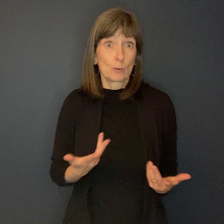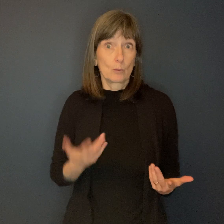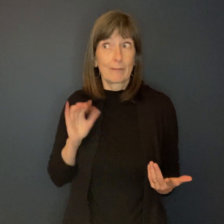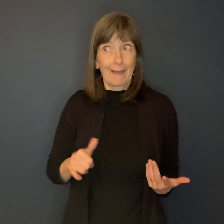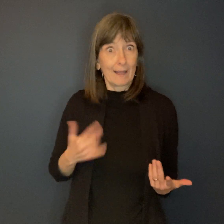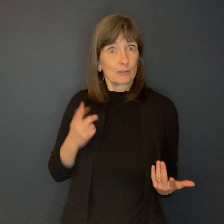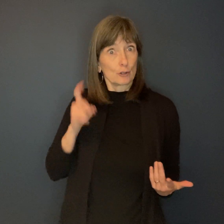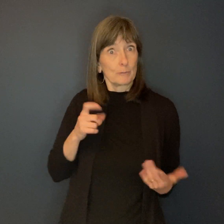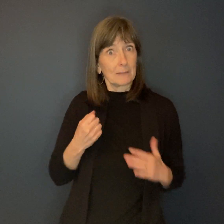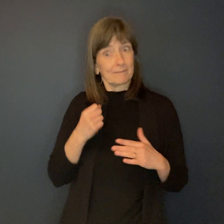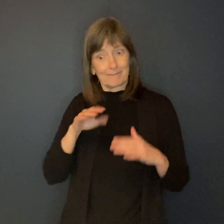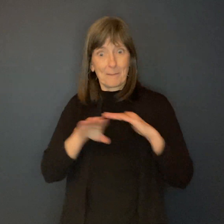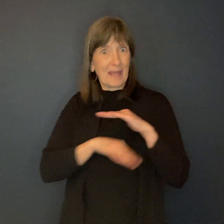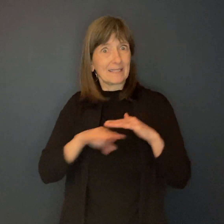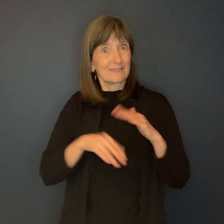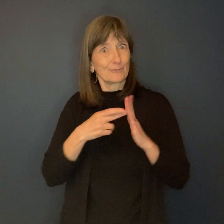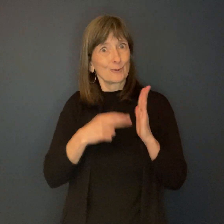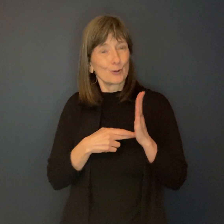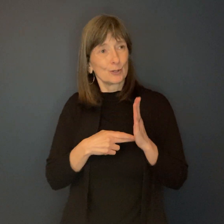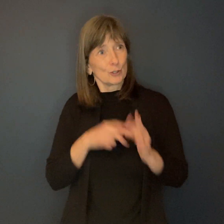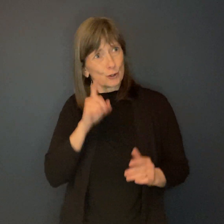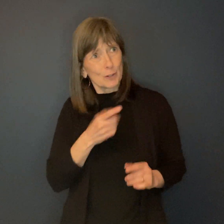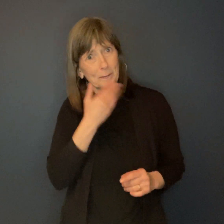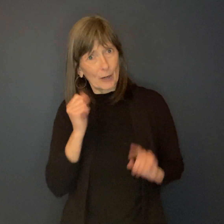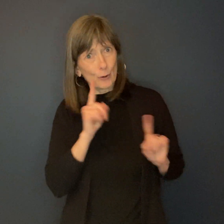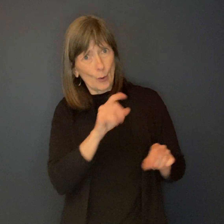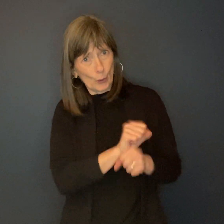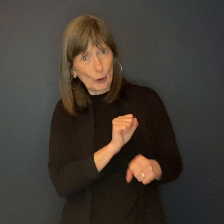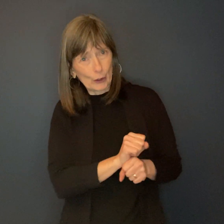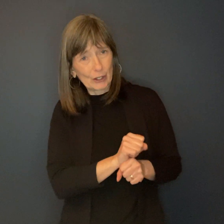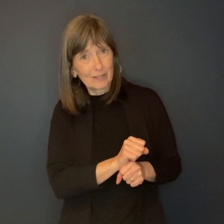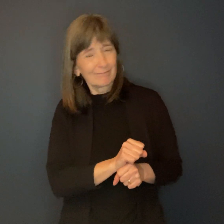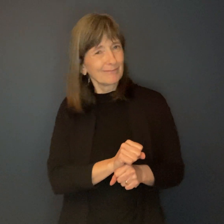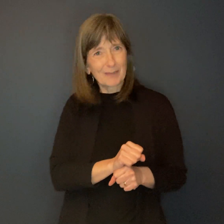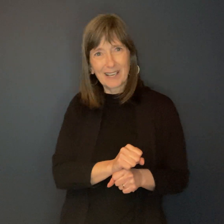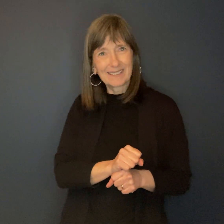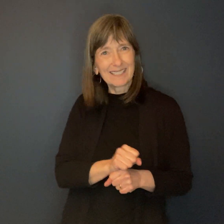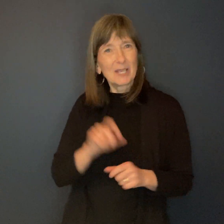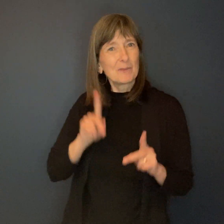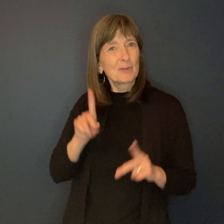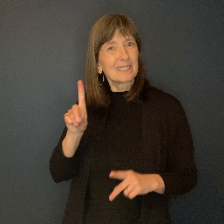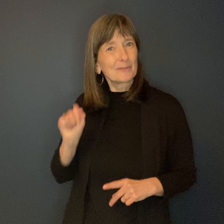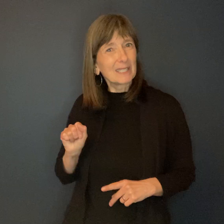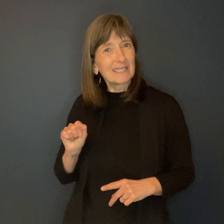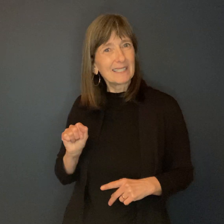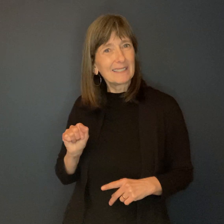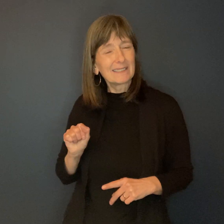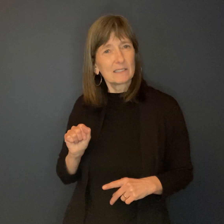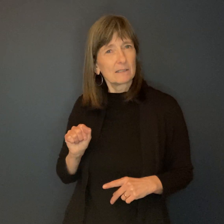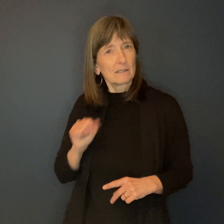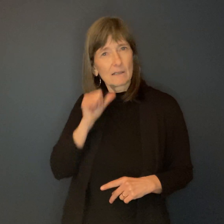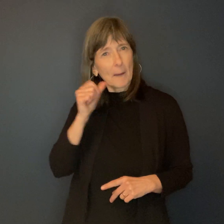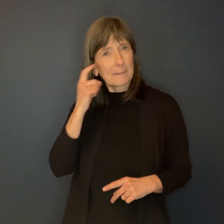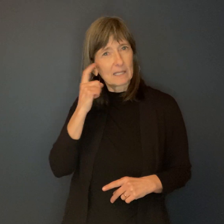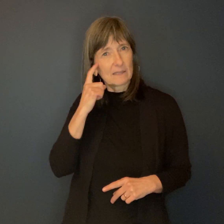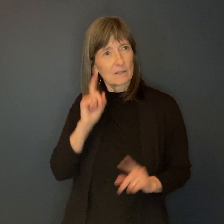right? Almost everybody would agree with that. And in some cases, it only made sense for people to work a